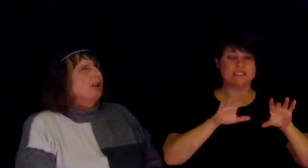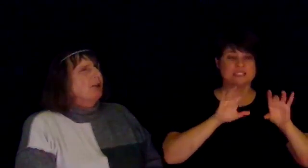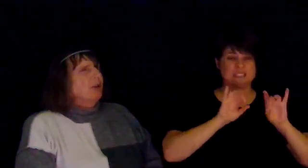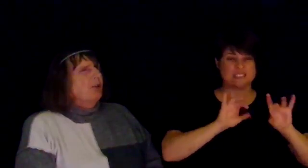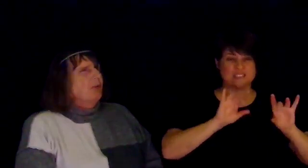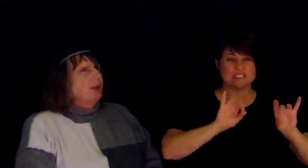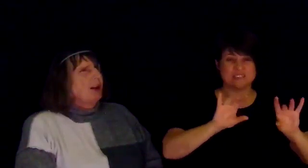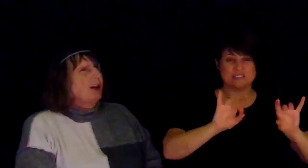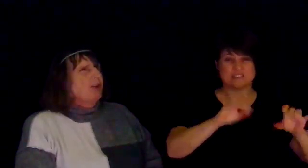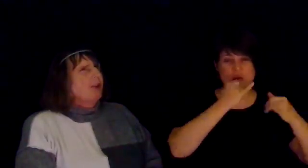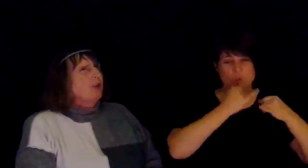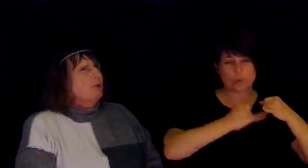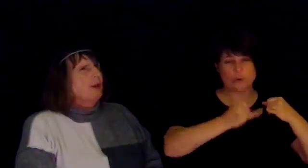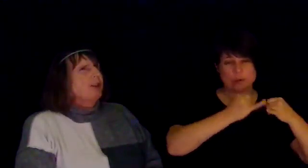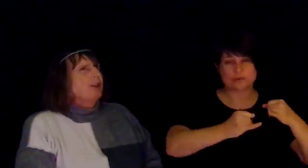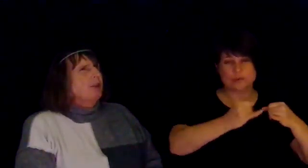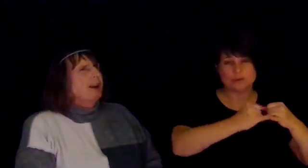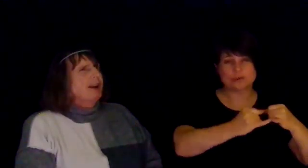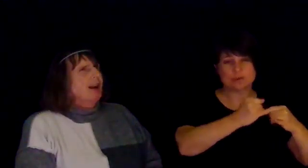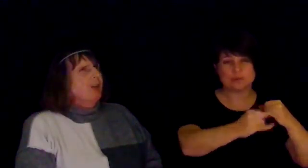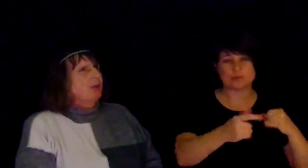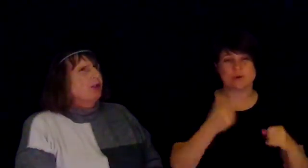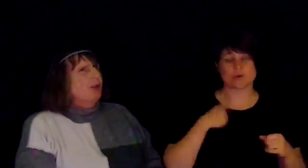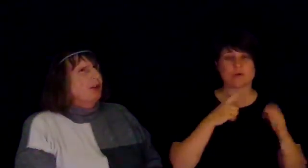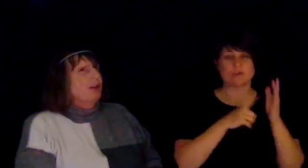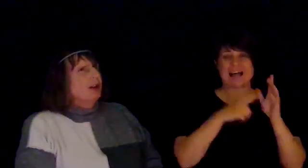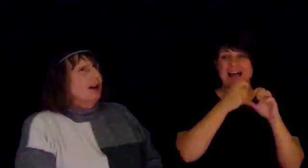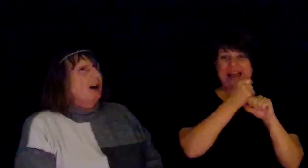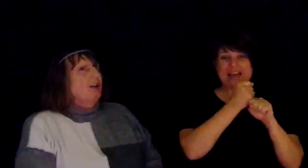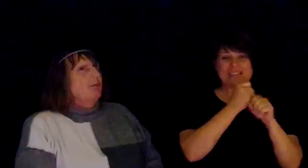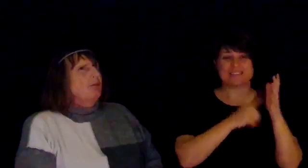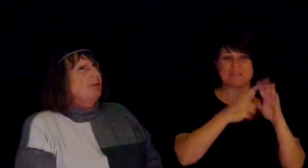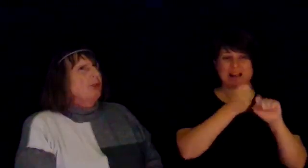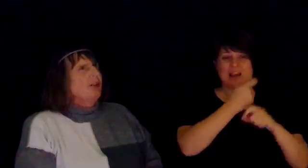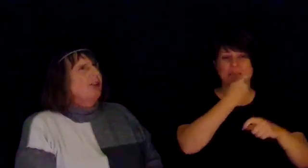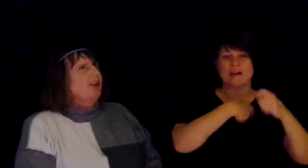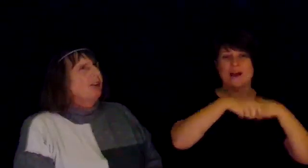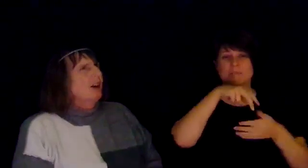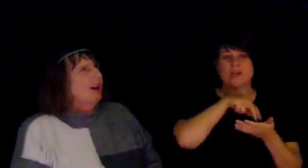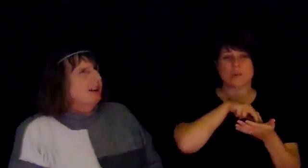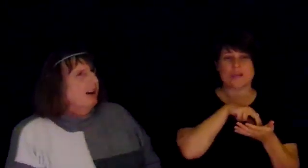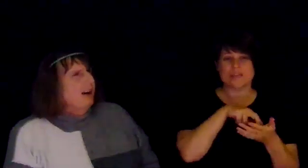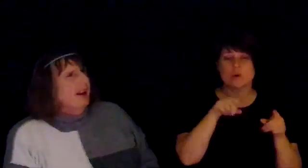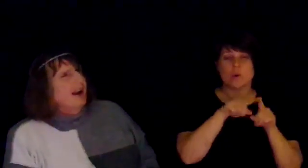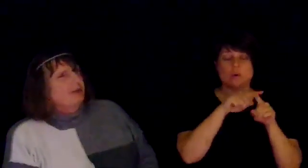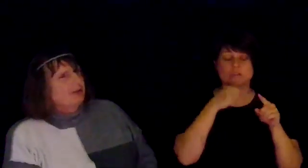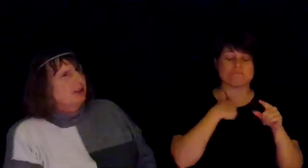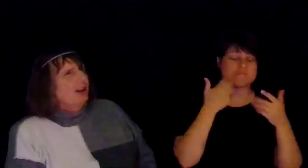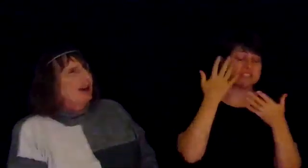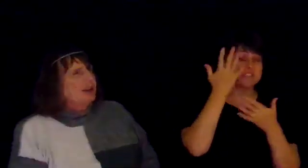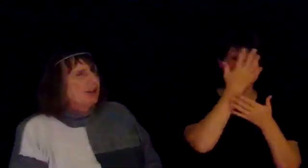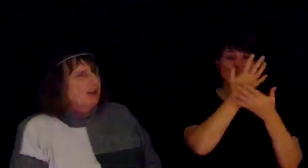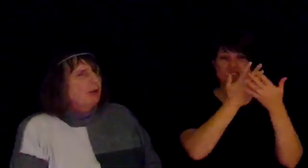deteriorating because of the weakness in my leg and also the dizziness I